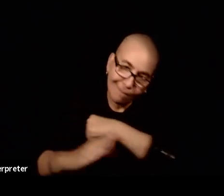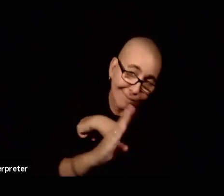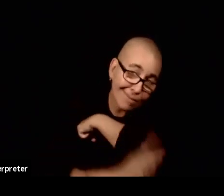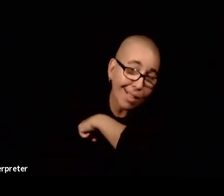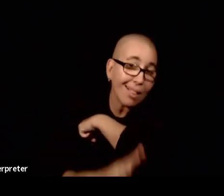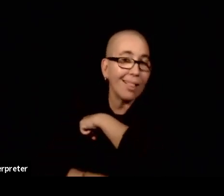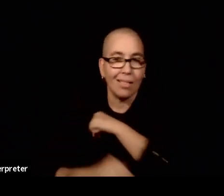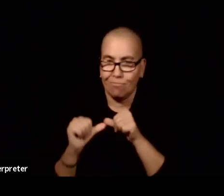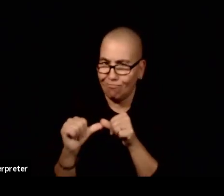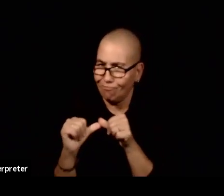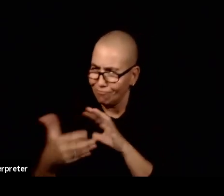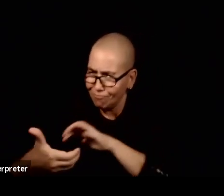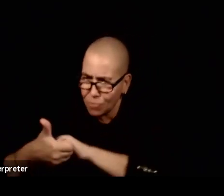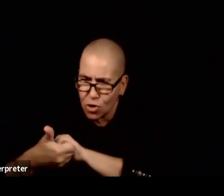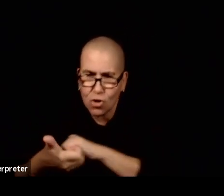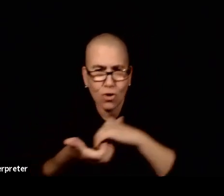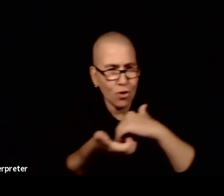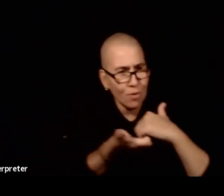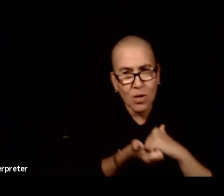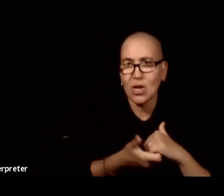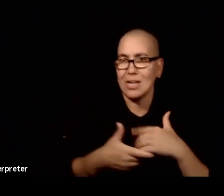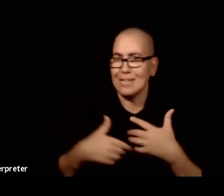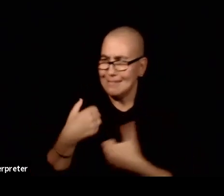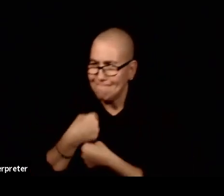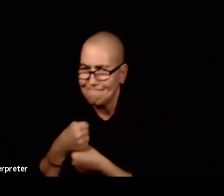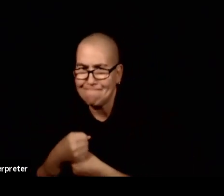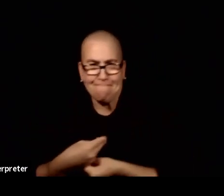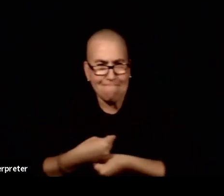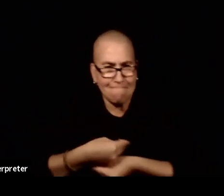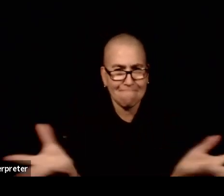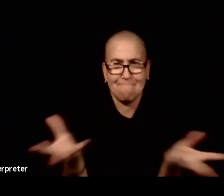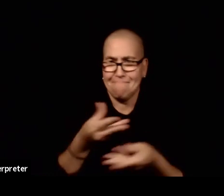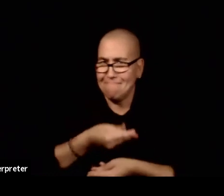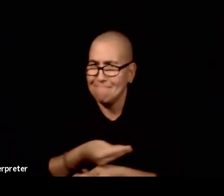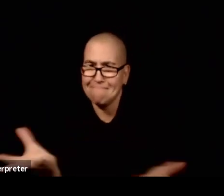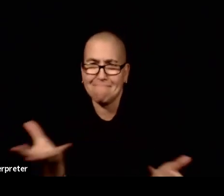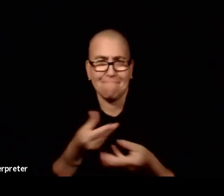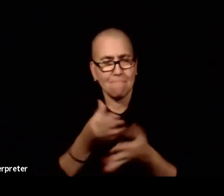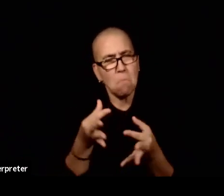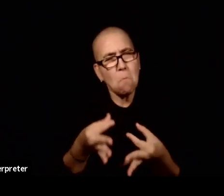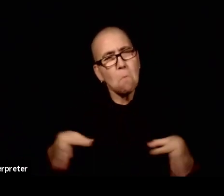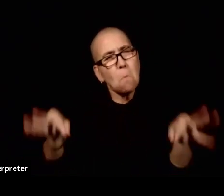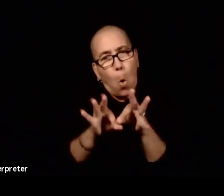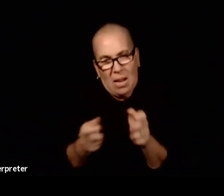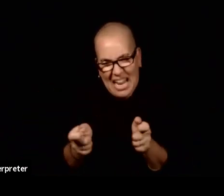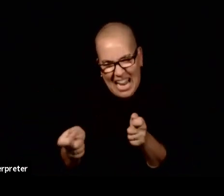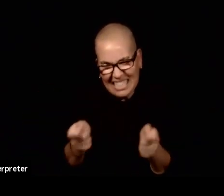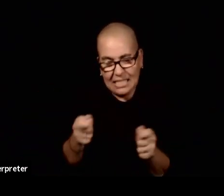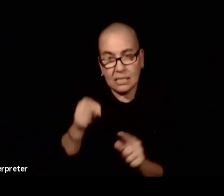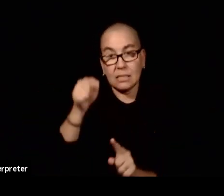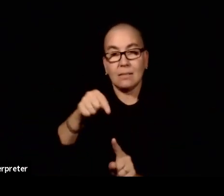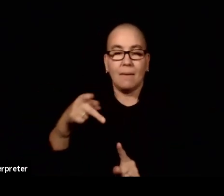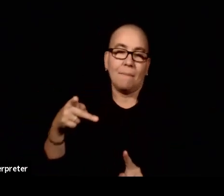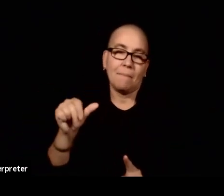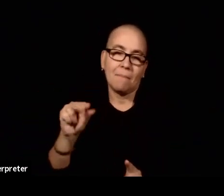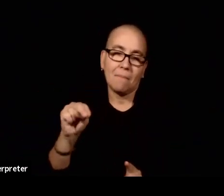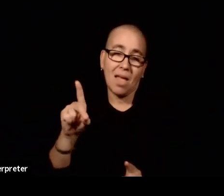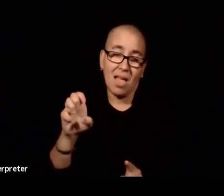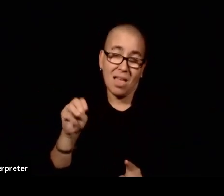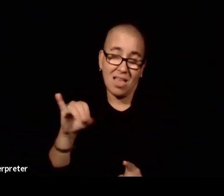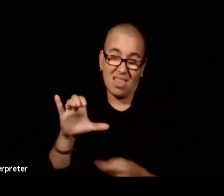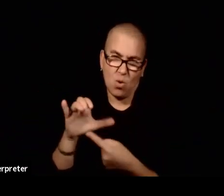out there that people in Minnesota need to really manage this pandemic. And continue to work with the state and the federal government to